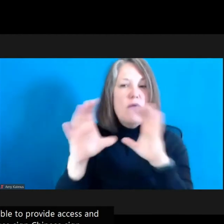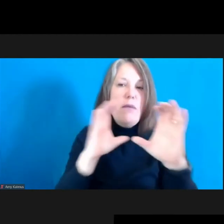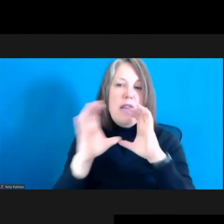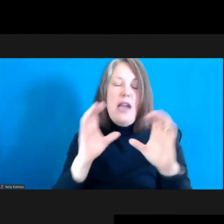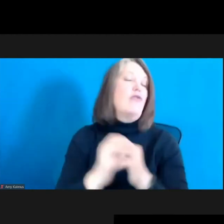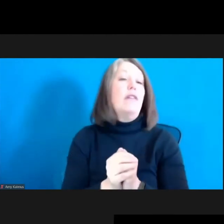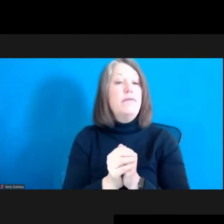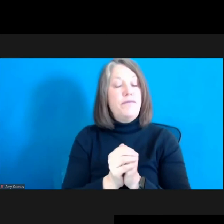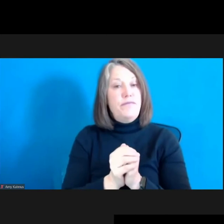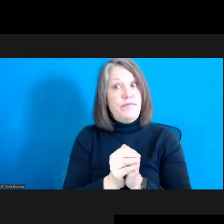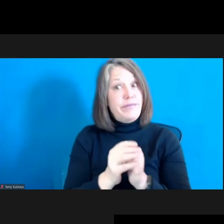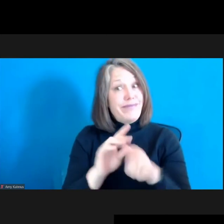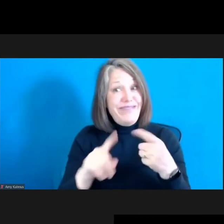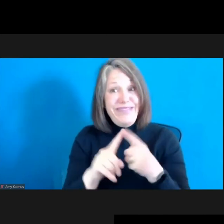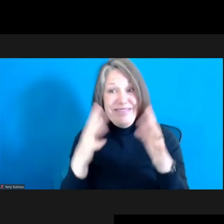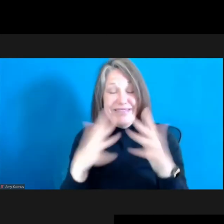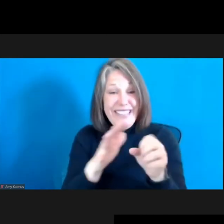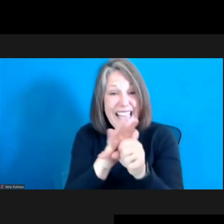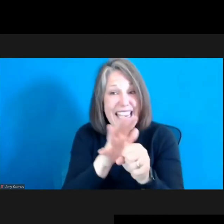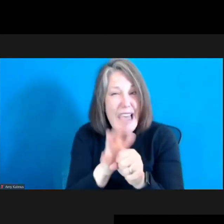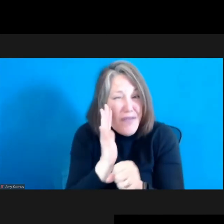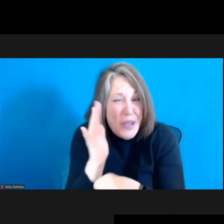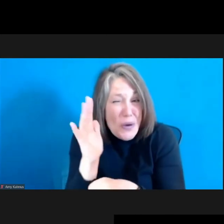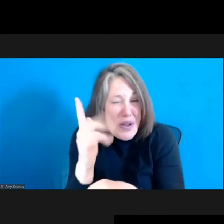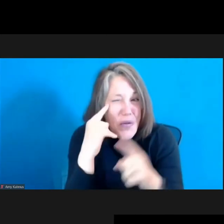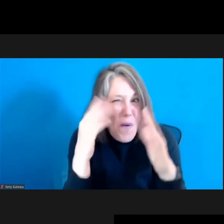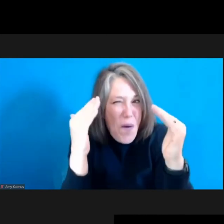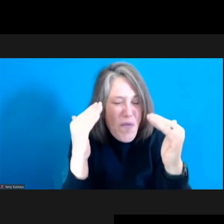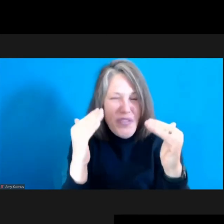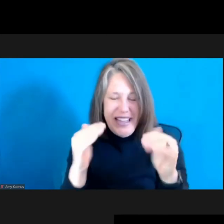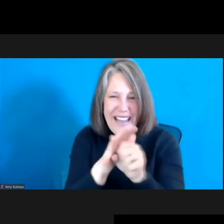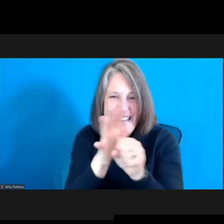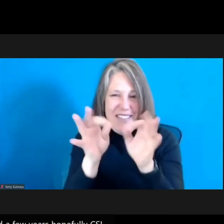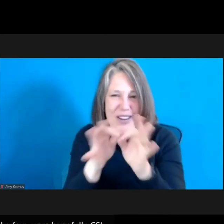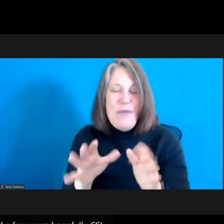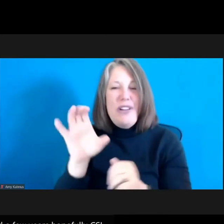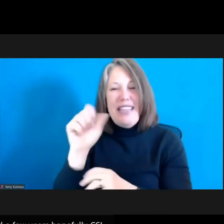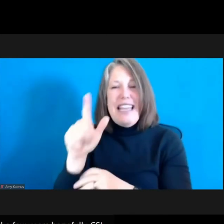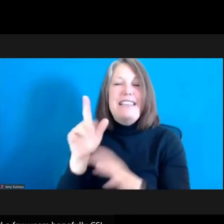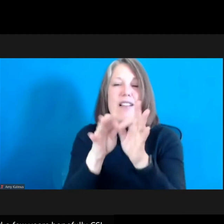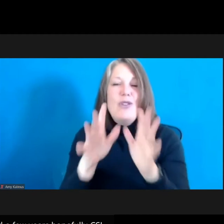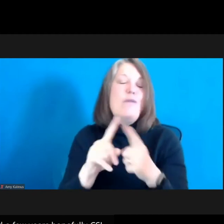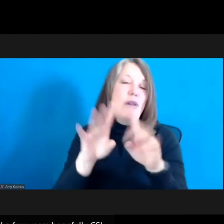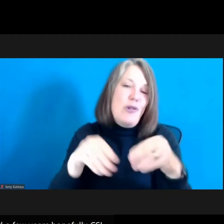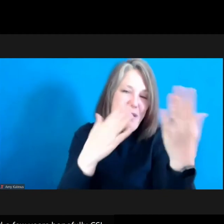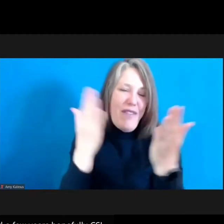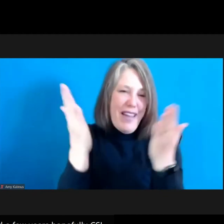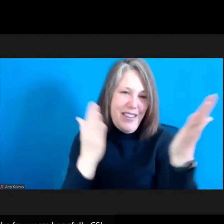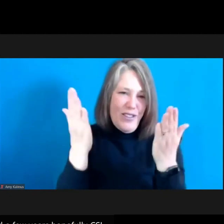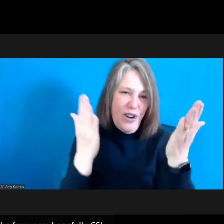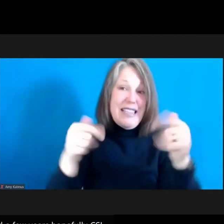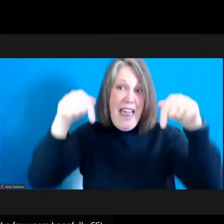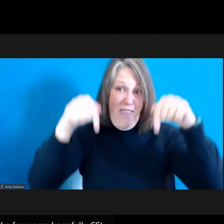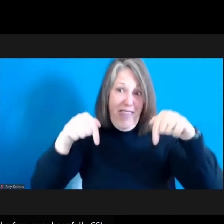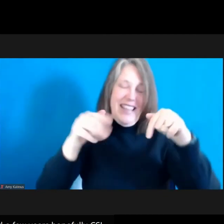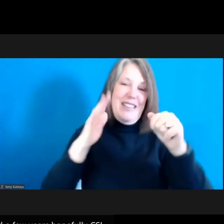Once there are enough, in a few years hopefully, CSL interpreters to provide the service, this